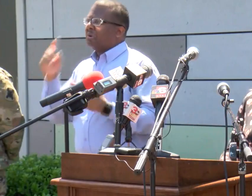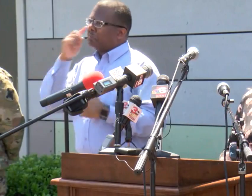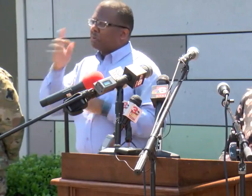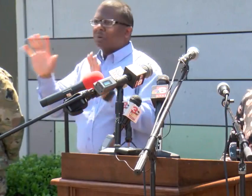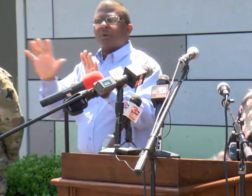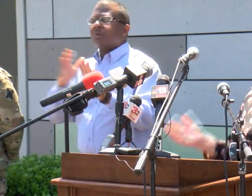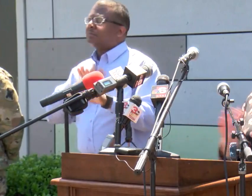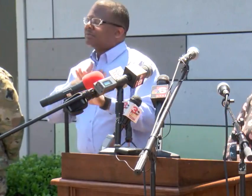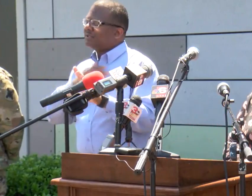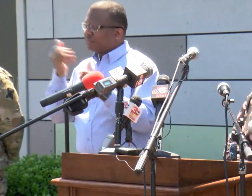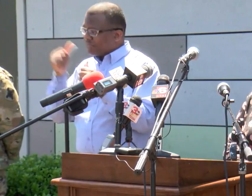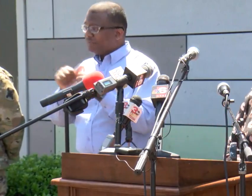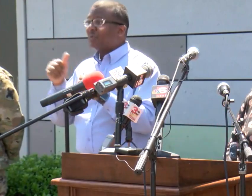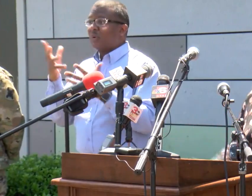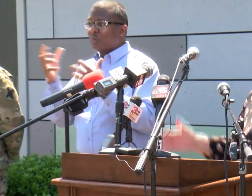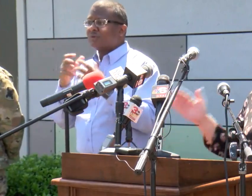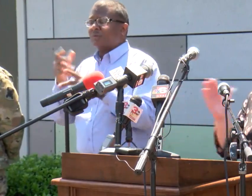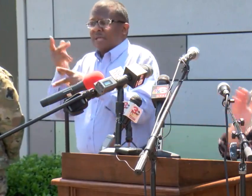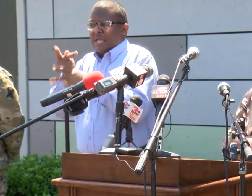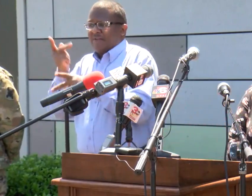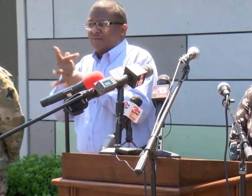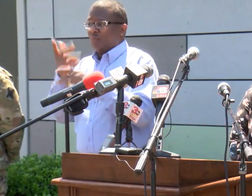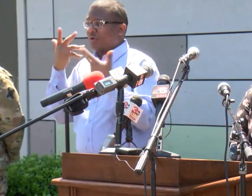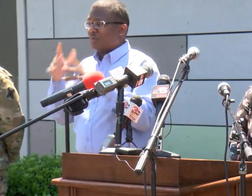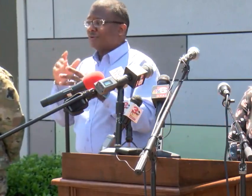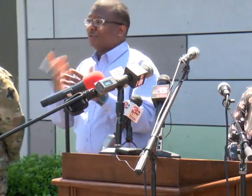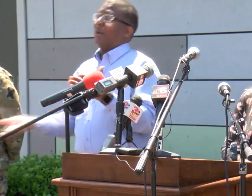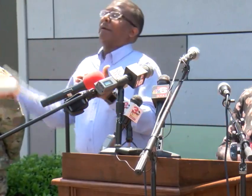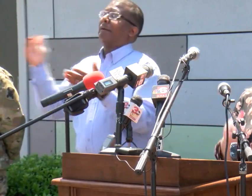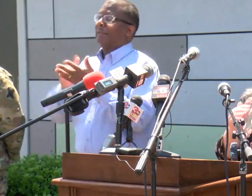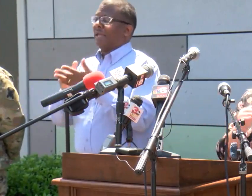we don't have a rebound and have to shut